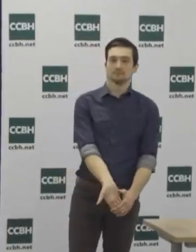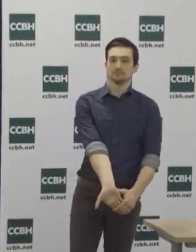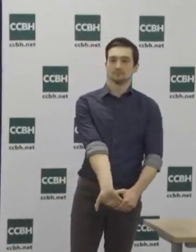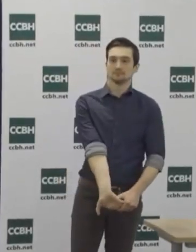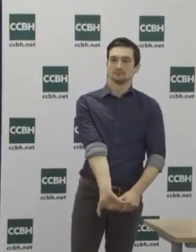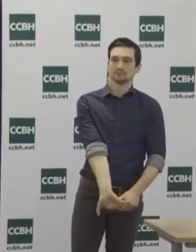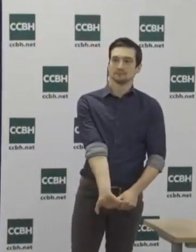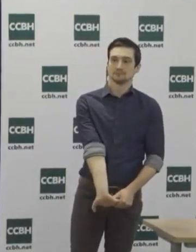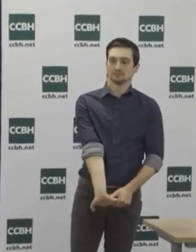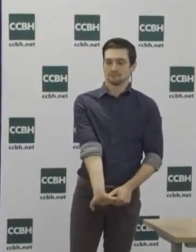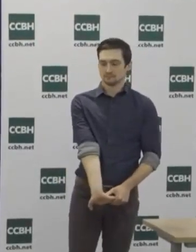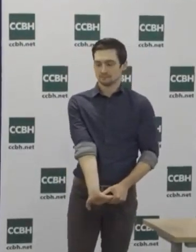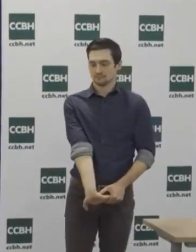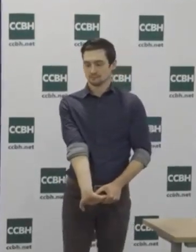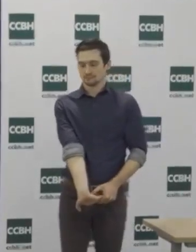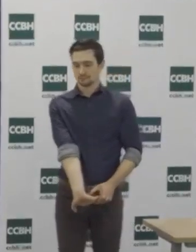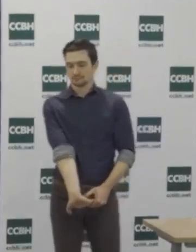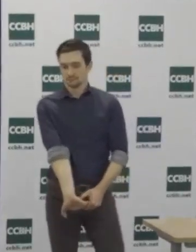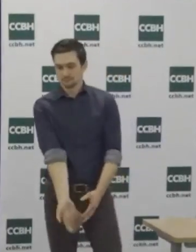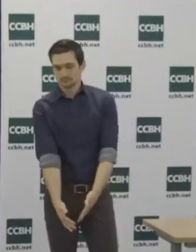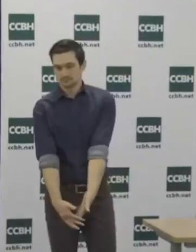can go back one more square.